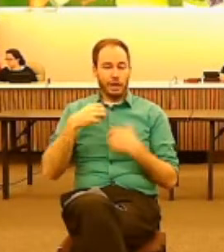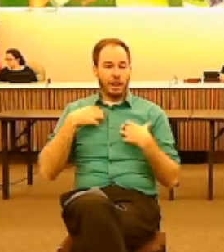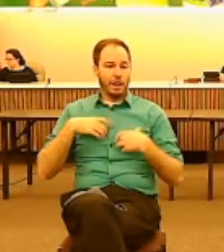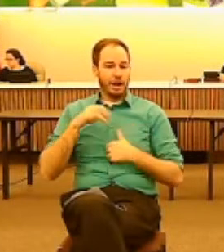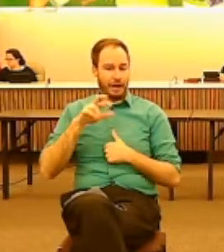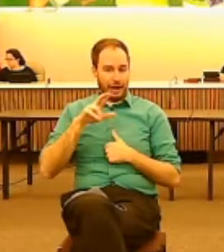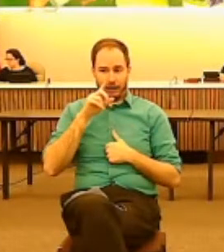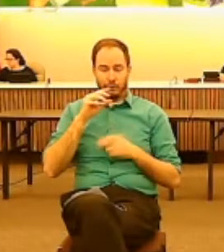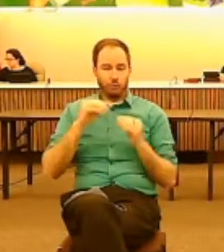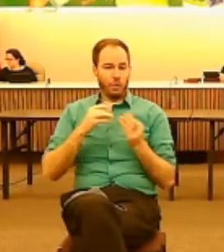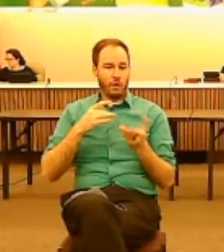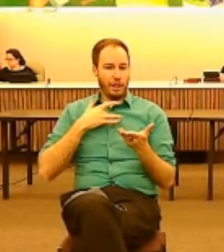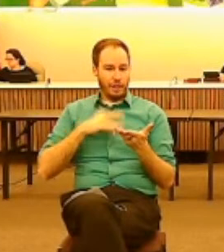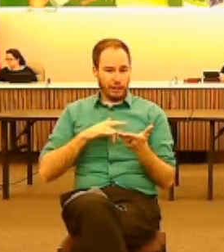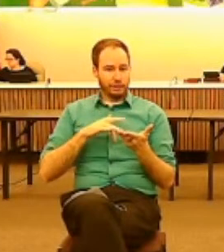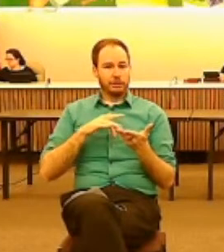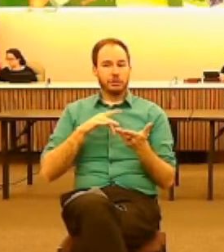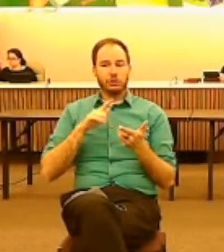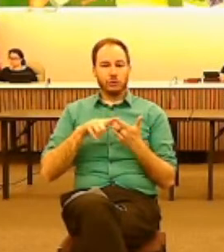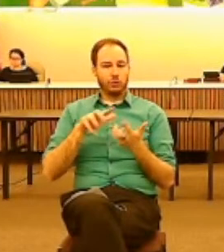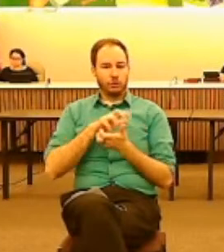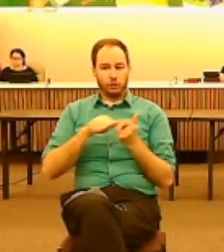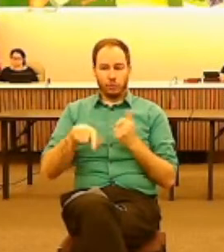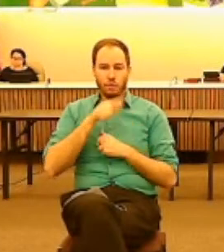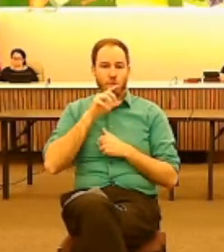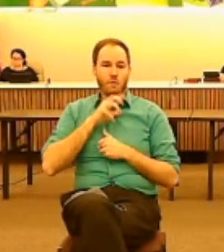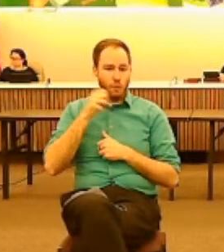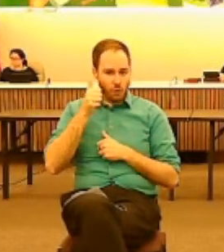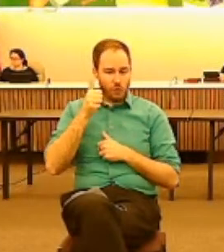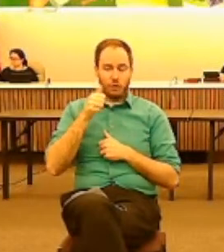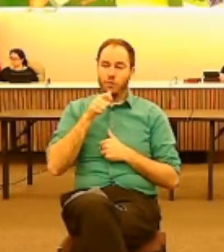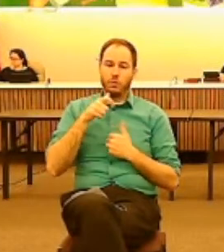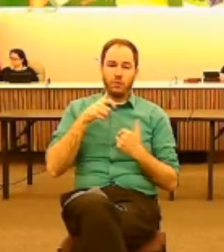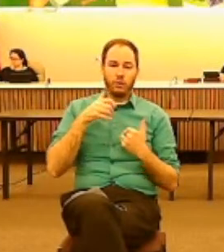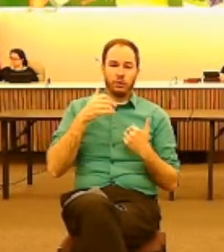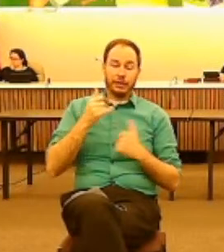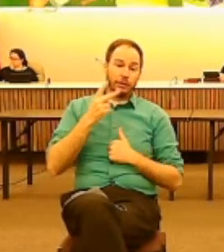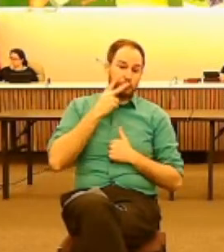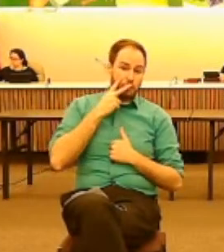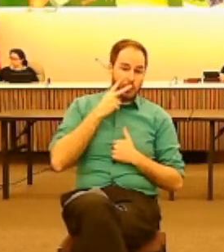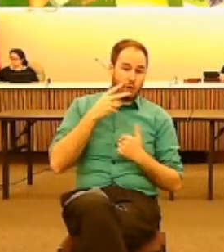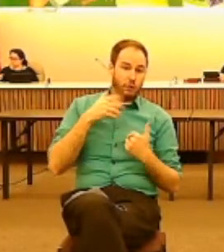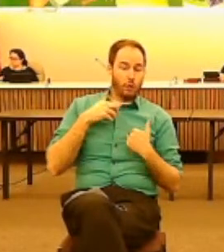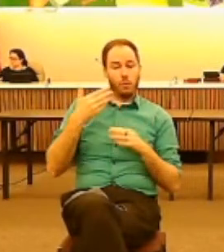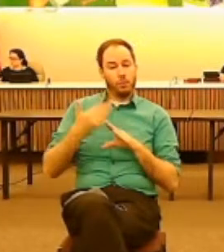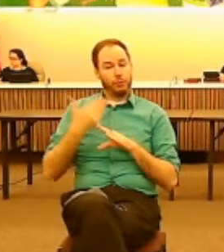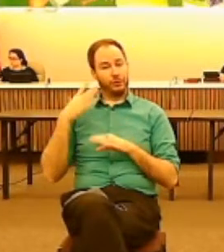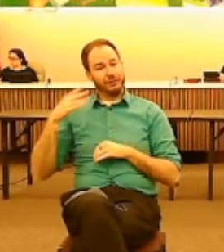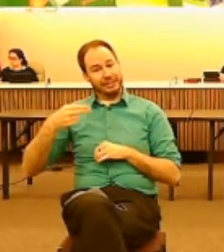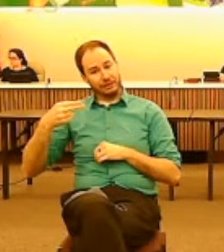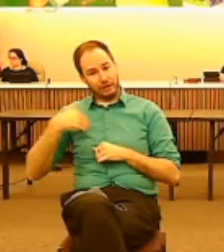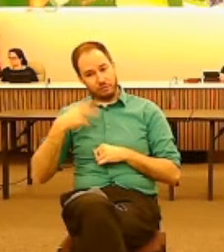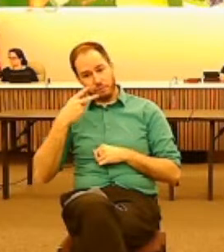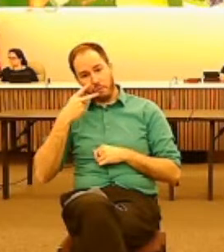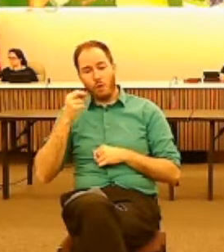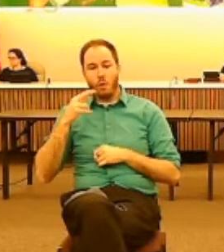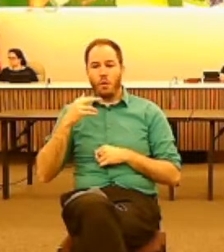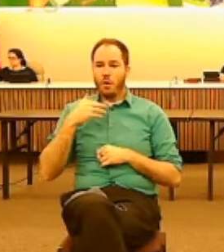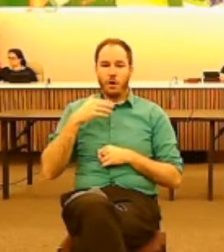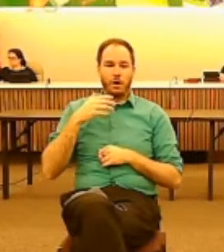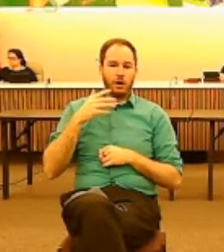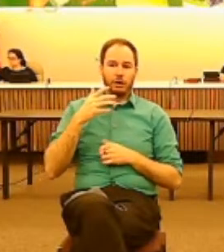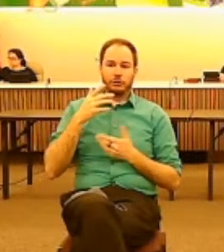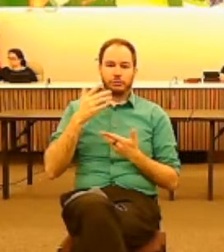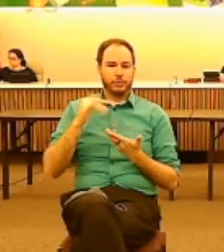cancer is more likely to strike those who are older, those who currently smoke or have previously smoked more than 20 pack years